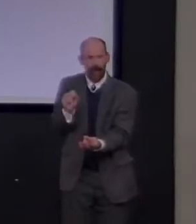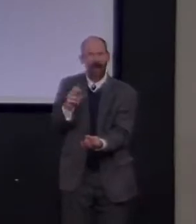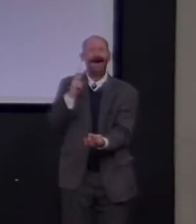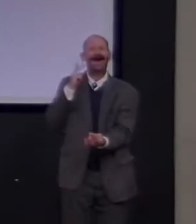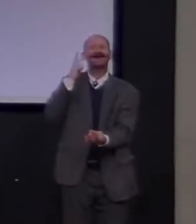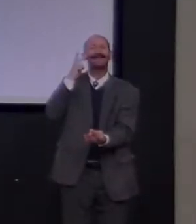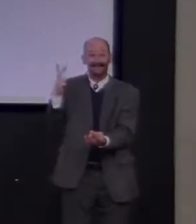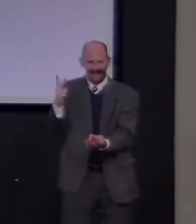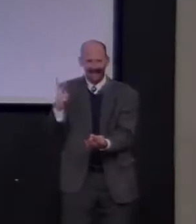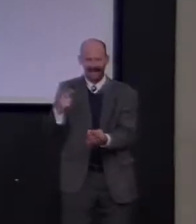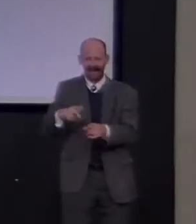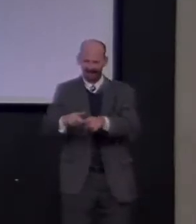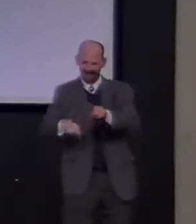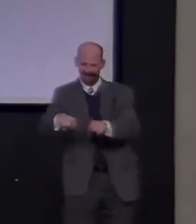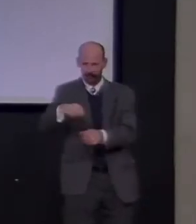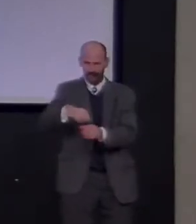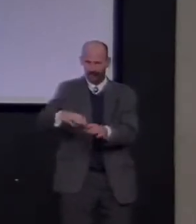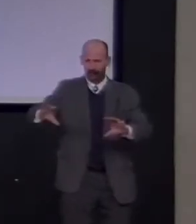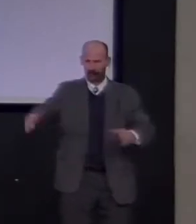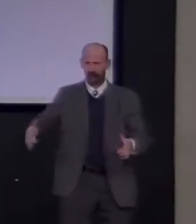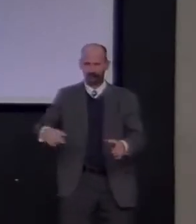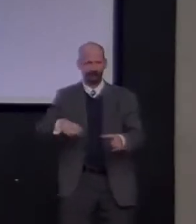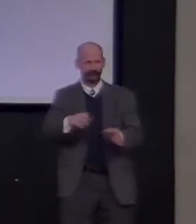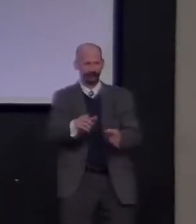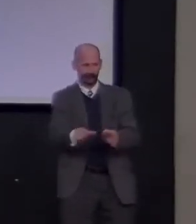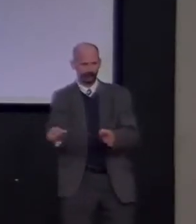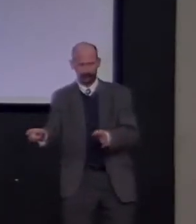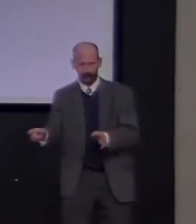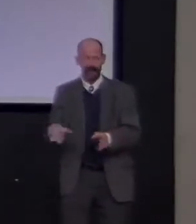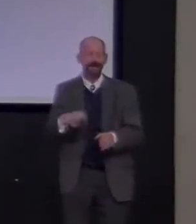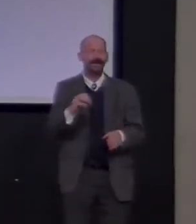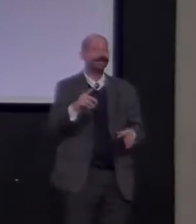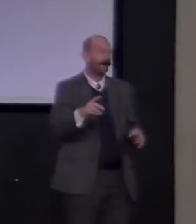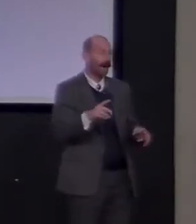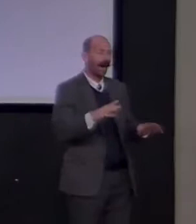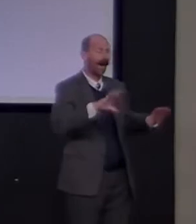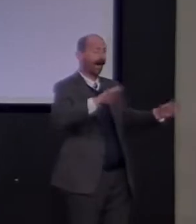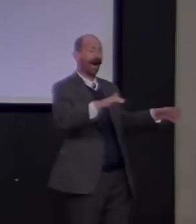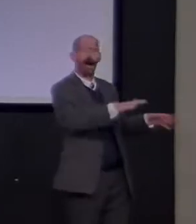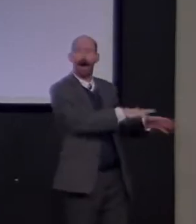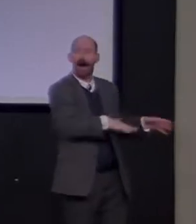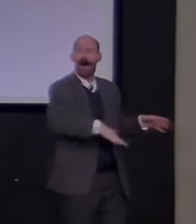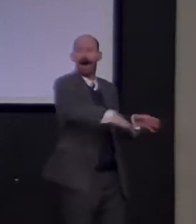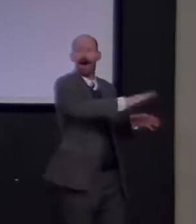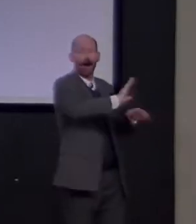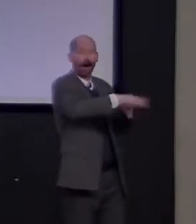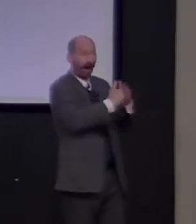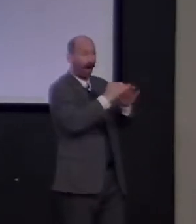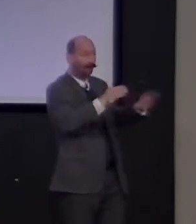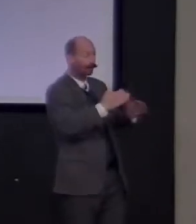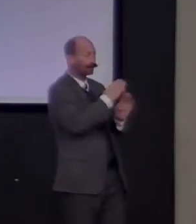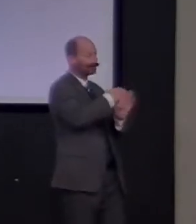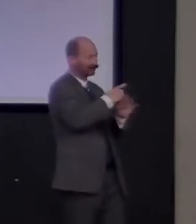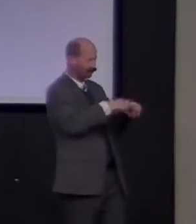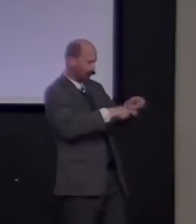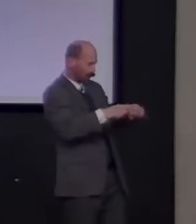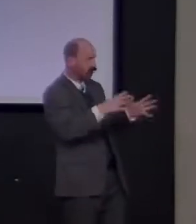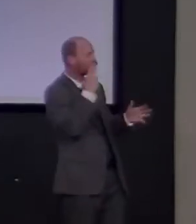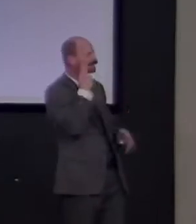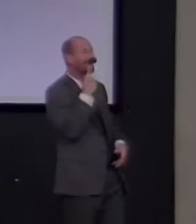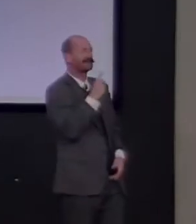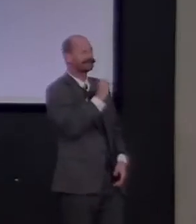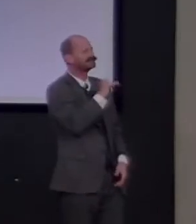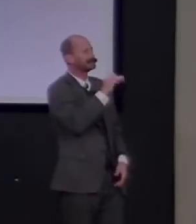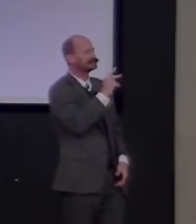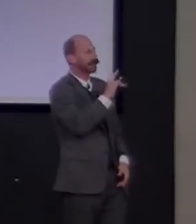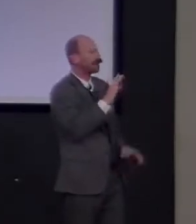in arithmetic. So when you looked at the joint variance, it was only symbolic that accounted for unique variance. And it did